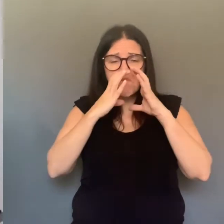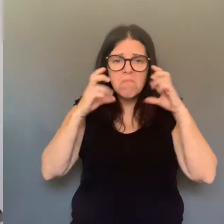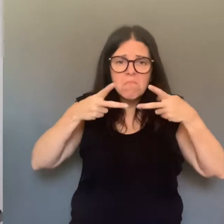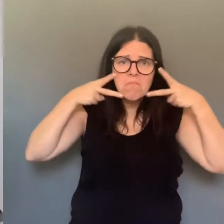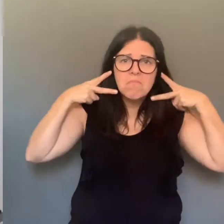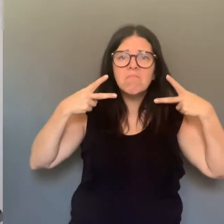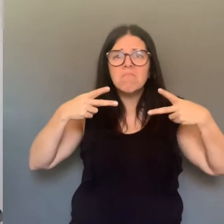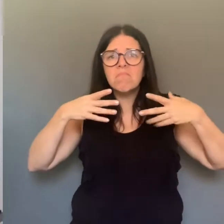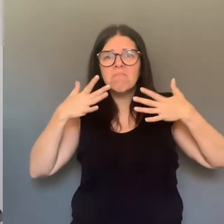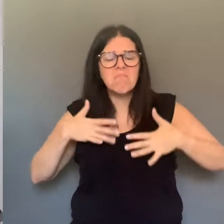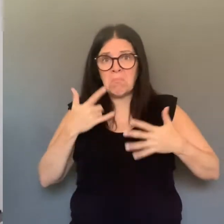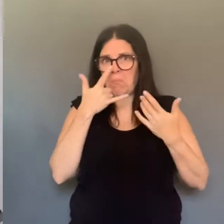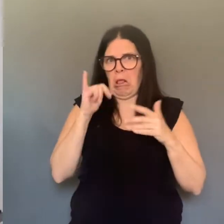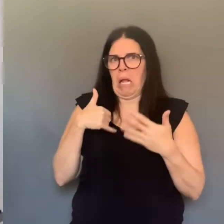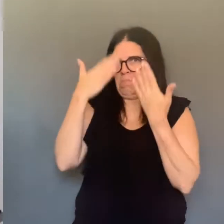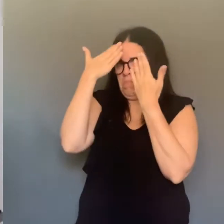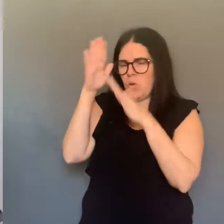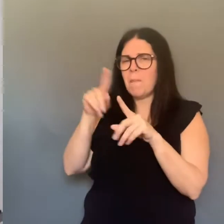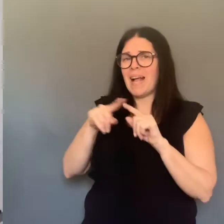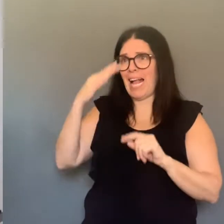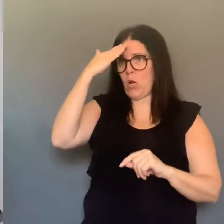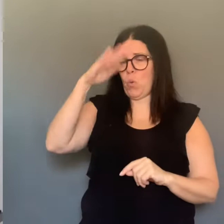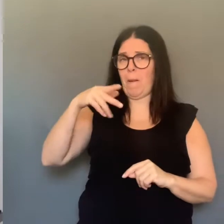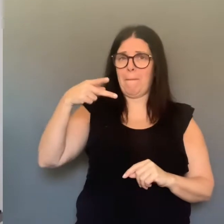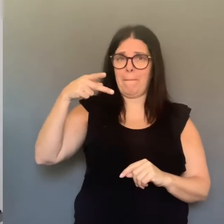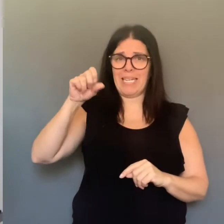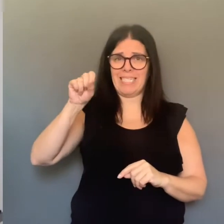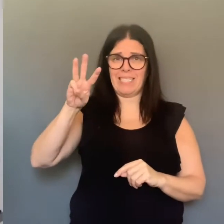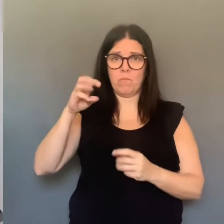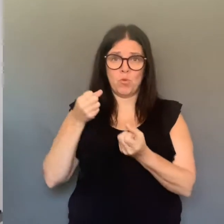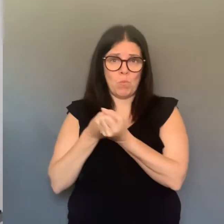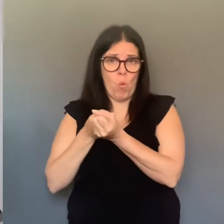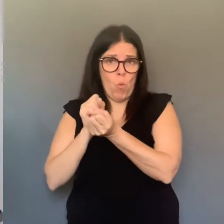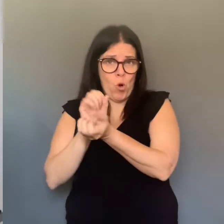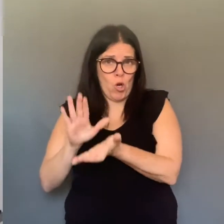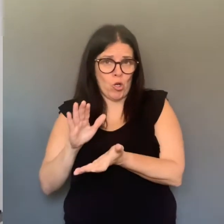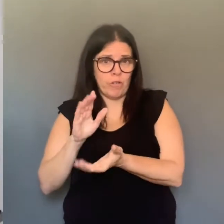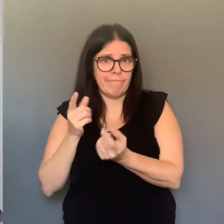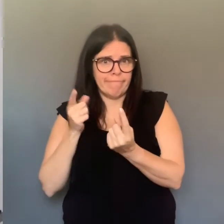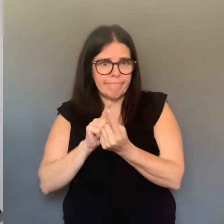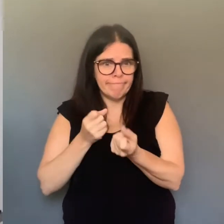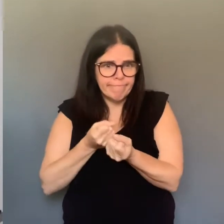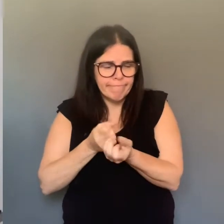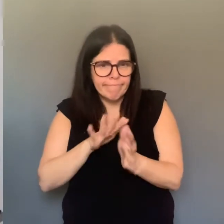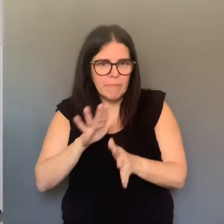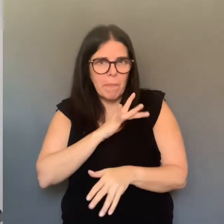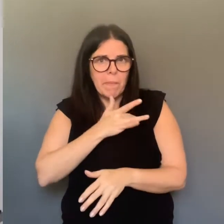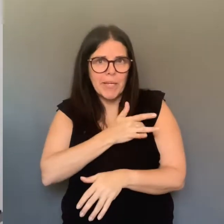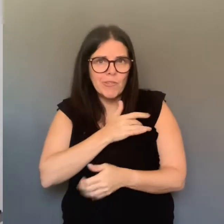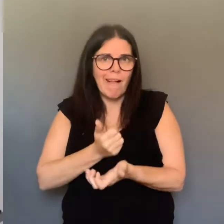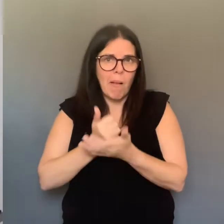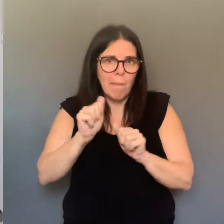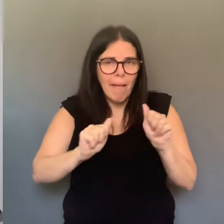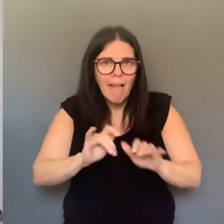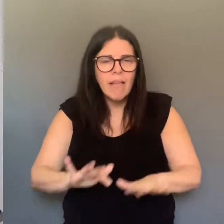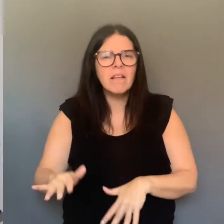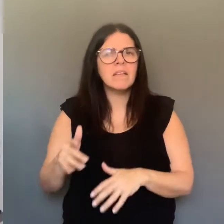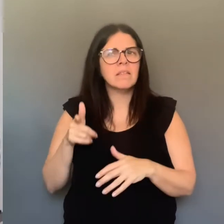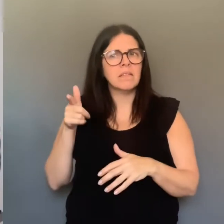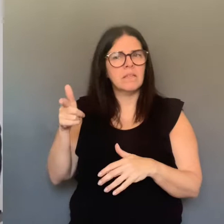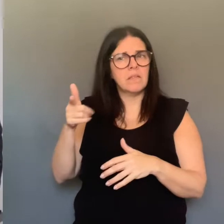So will you enforce them wearing protective gear, much like the frontline health workers are doing